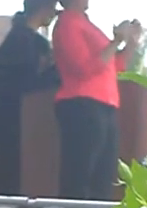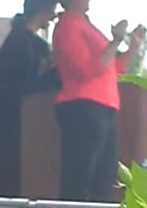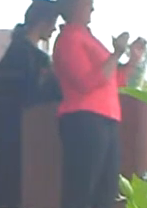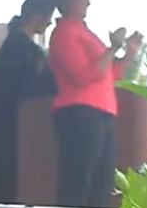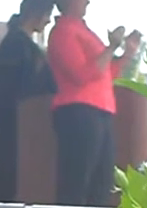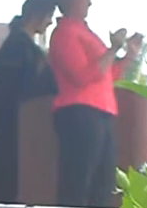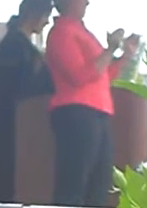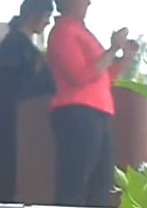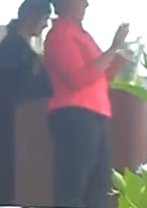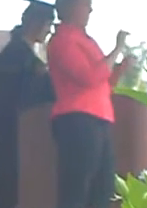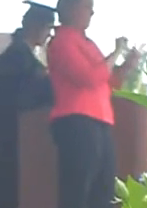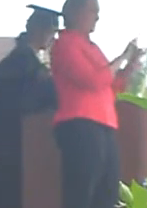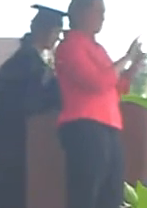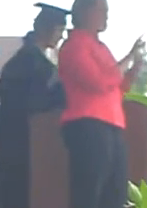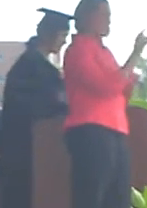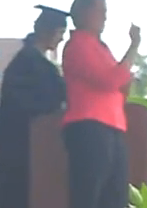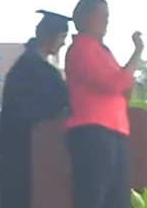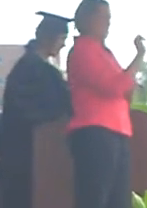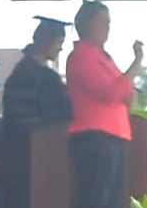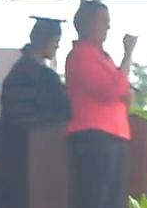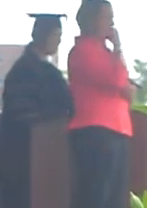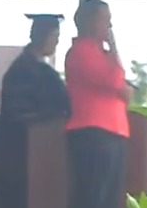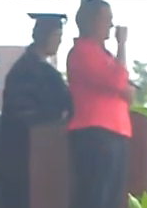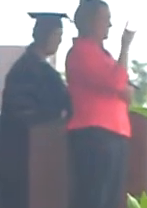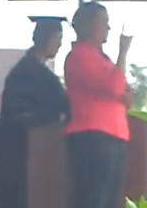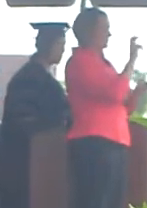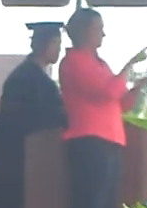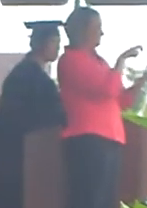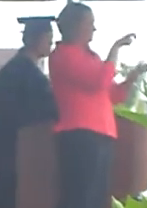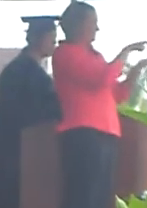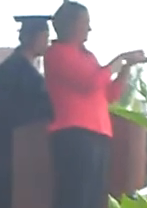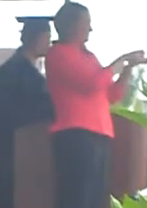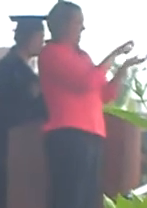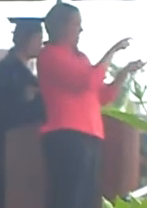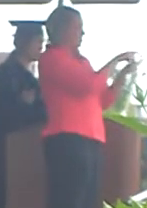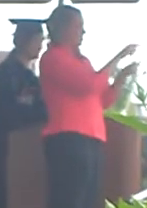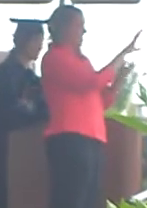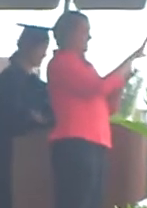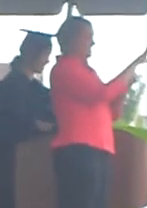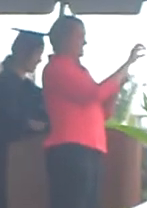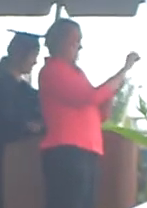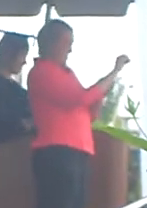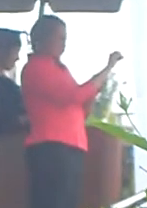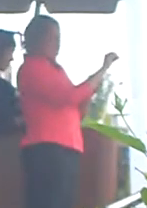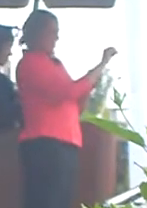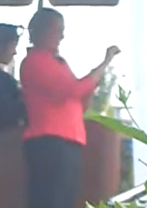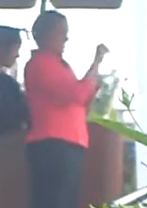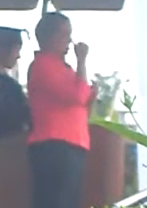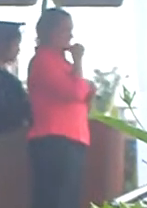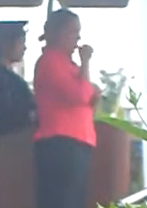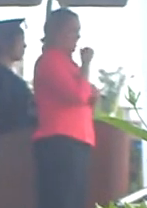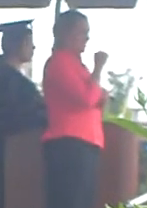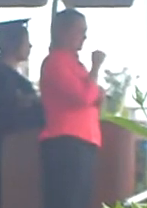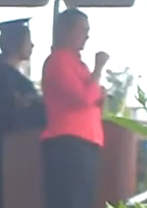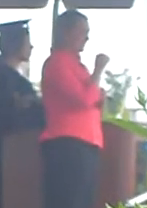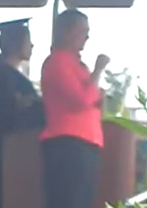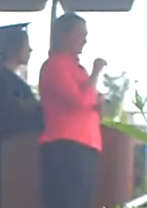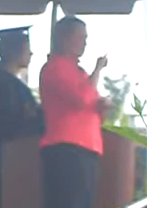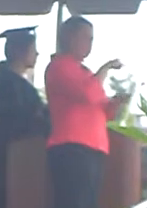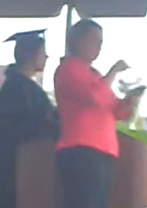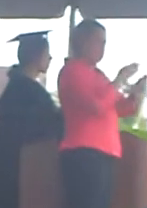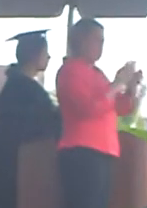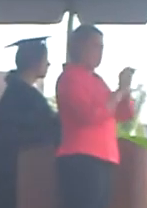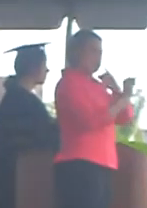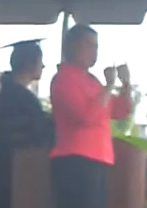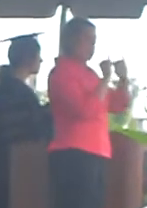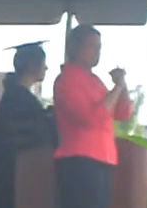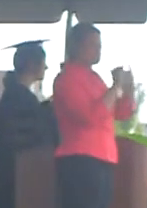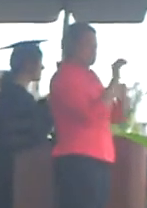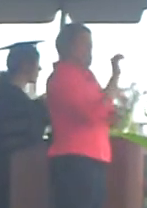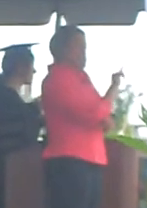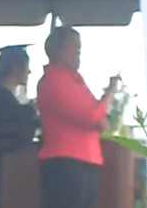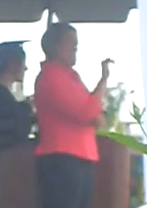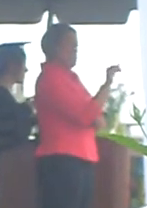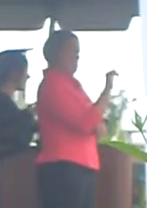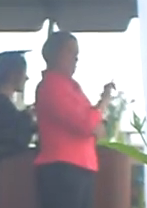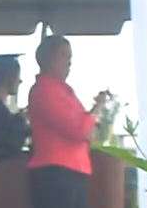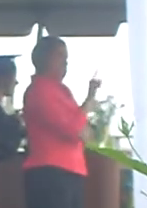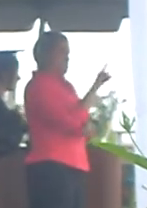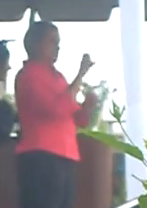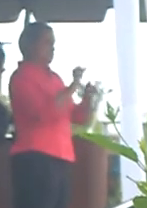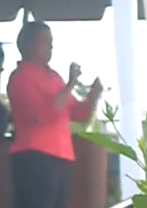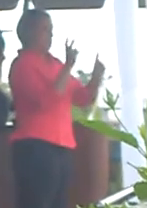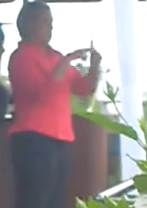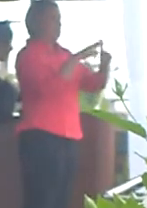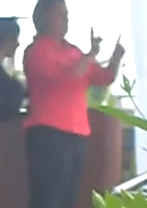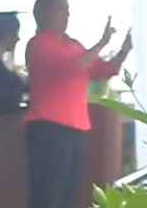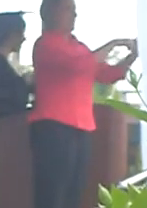50 backup chicks, you know, just in case. And they all want you to marry them instead. So move over, corporate law firm, because McDonald's is